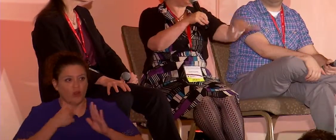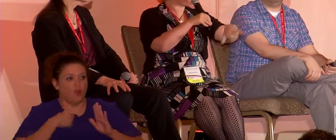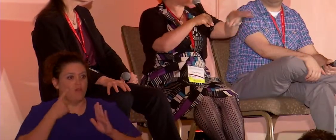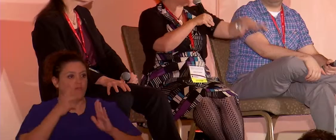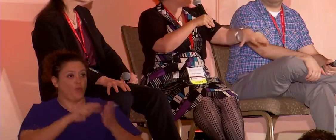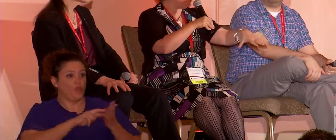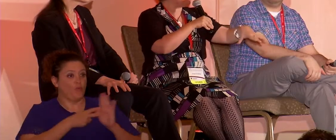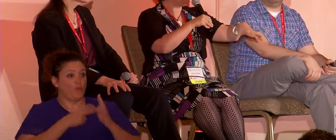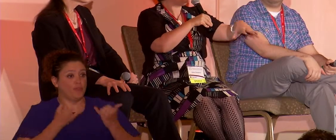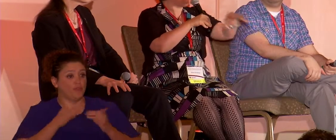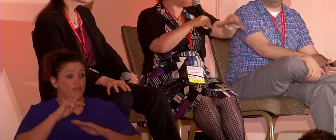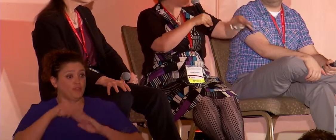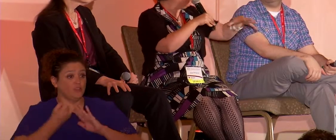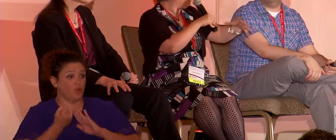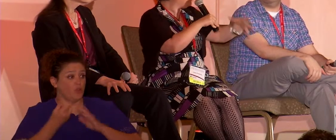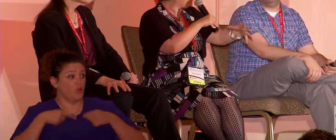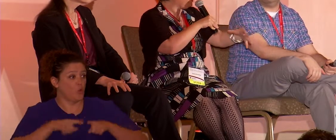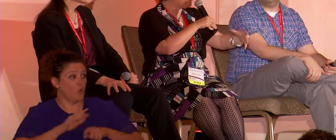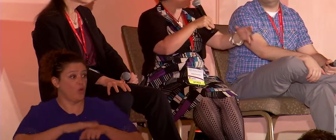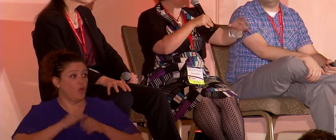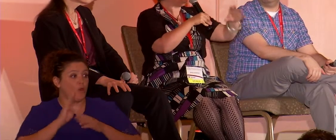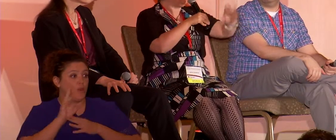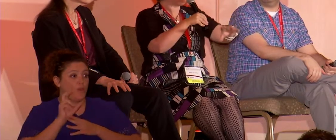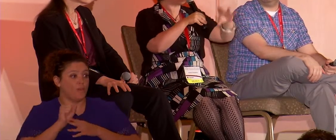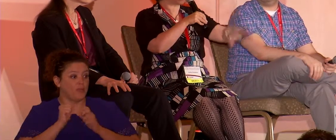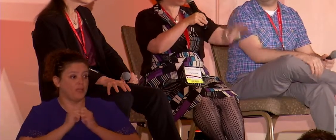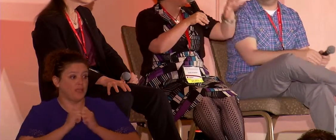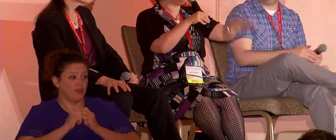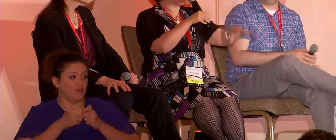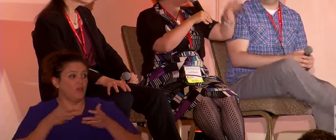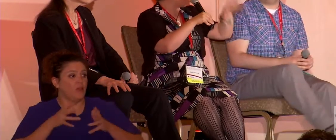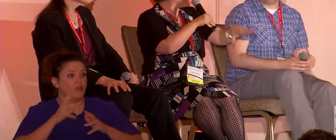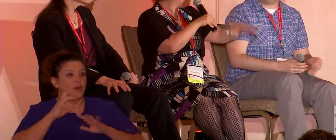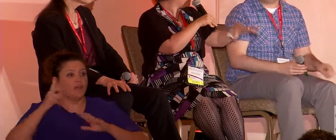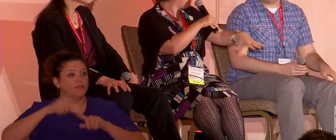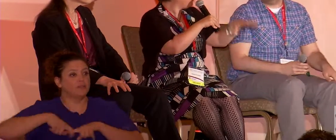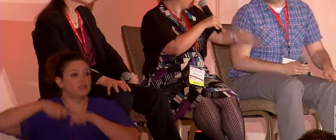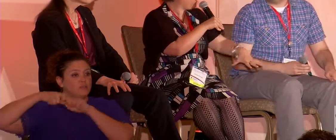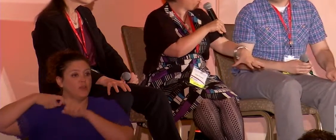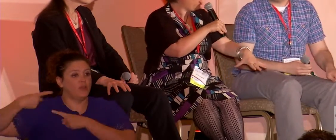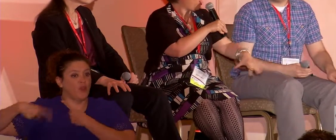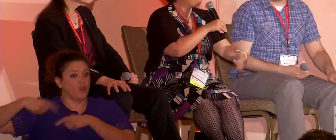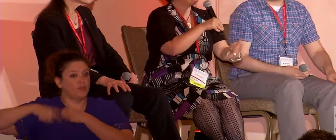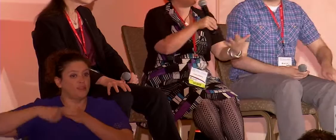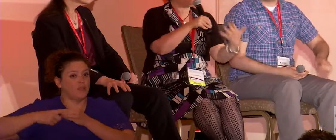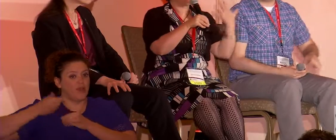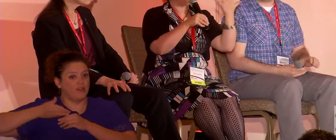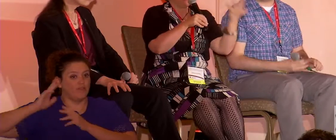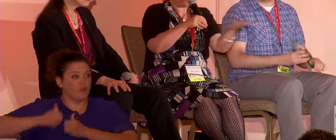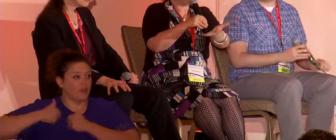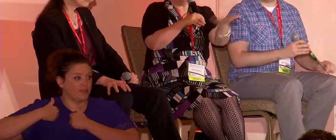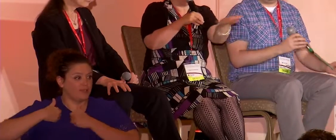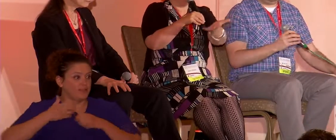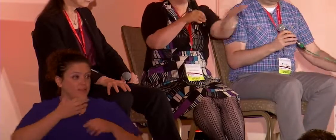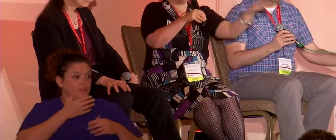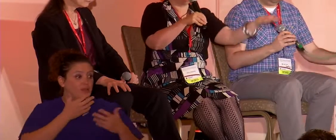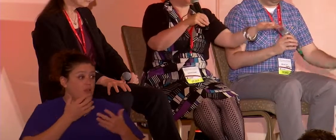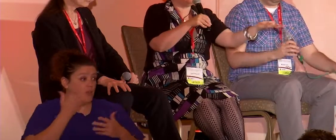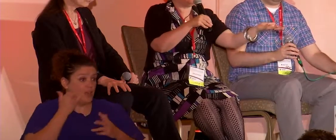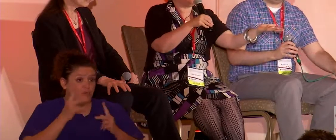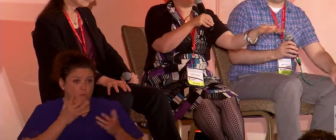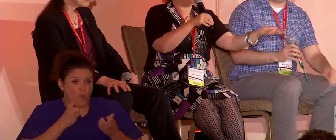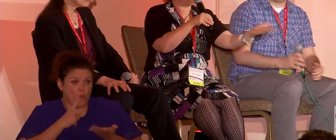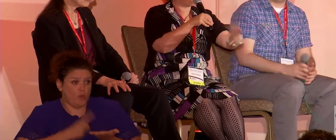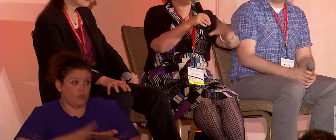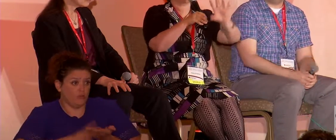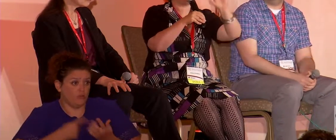purpose of this project, while we're on the bus together, let's suspend the arguments about whether God exists. I think that it's worth, and if people want to get into those